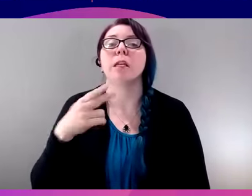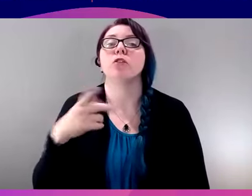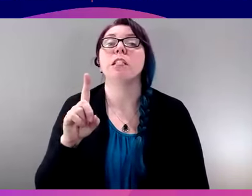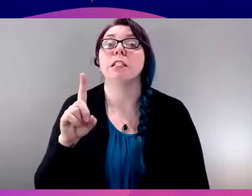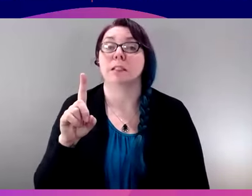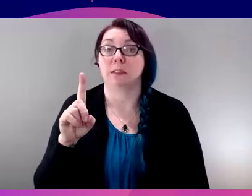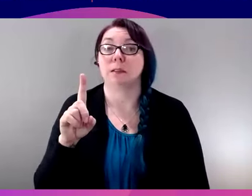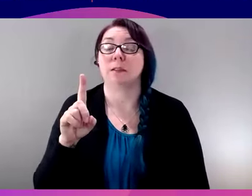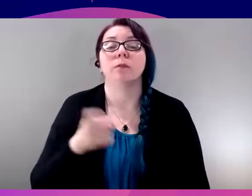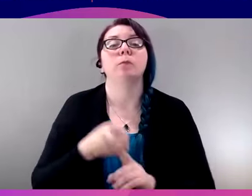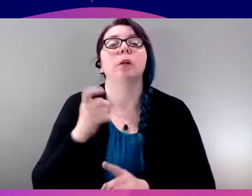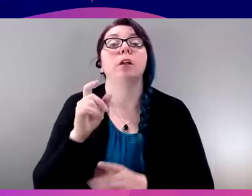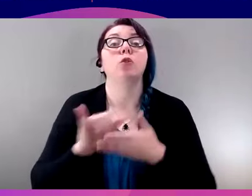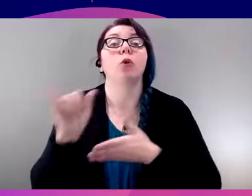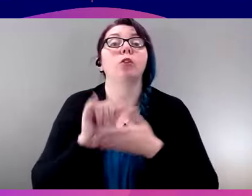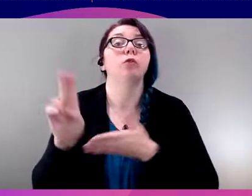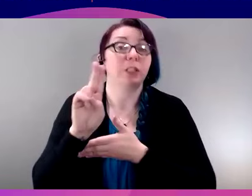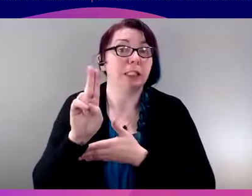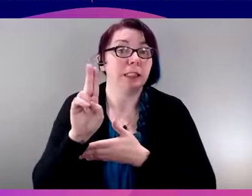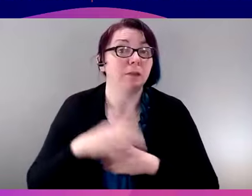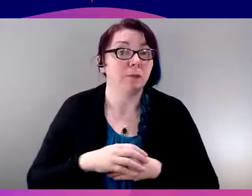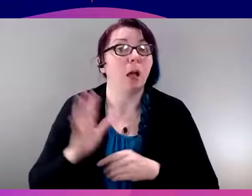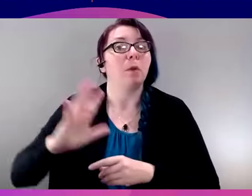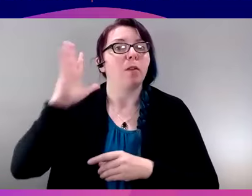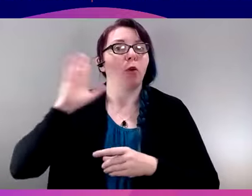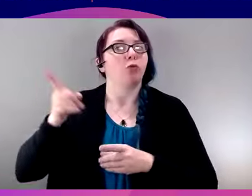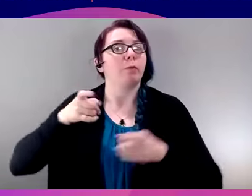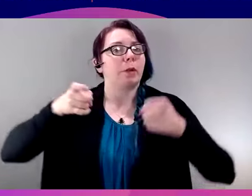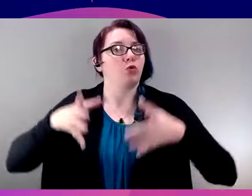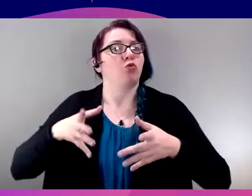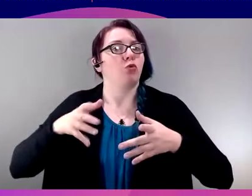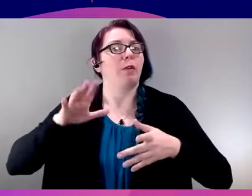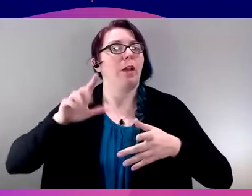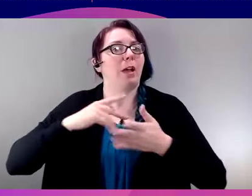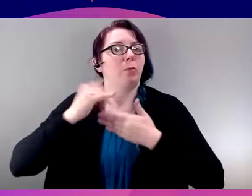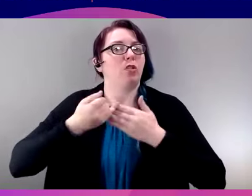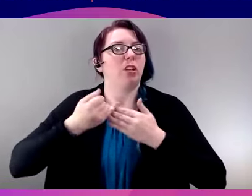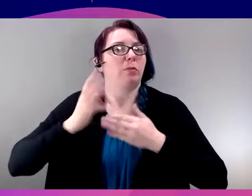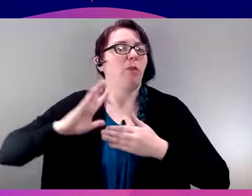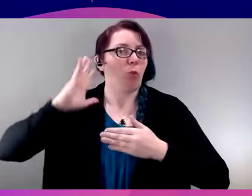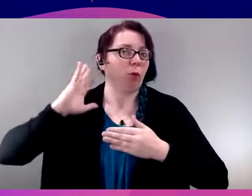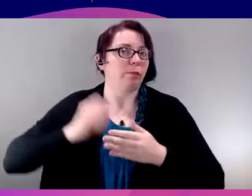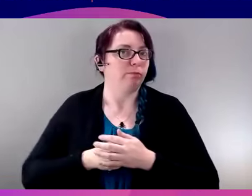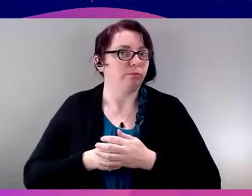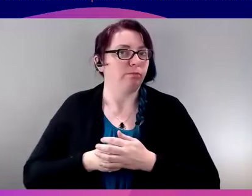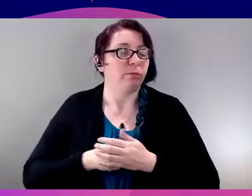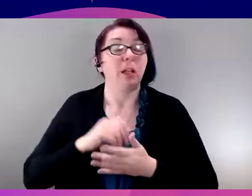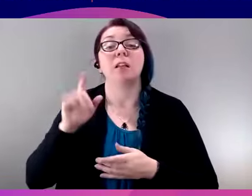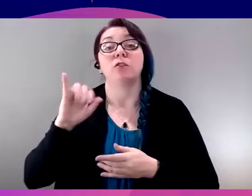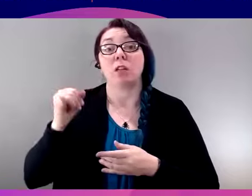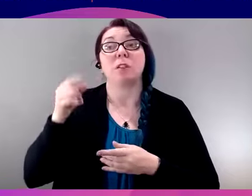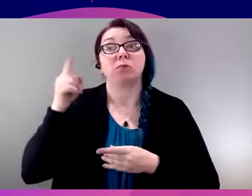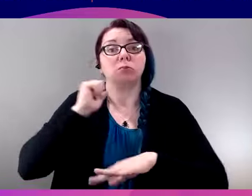who was the previous manager of the ACT project. Jasmine created the foundation from which the project was